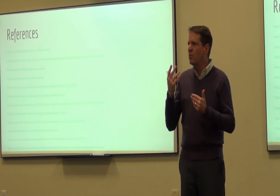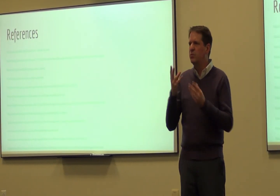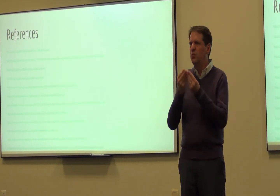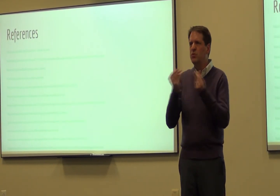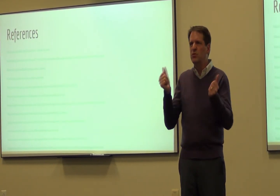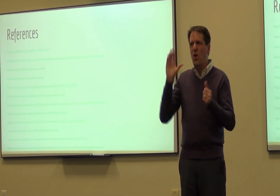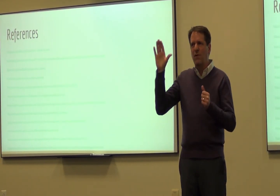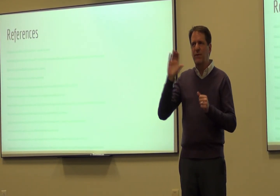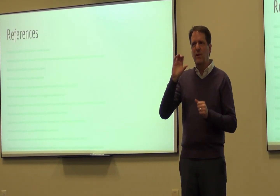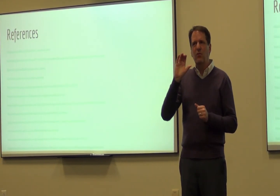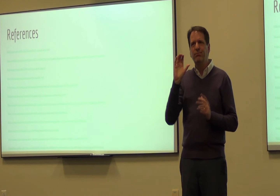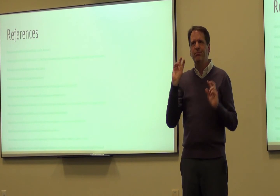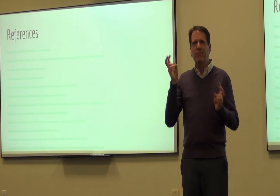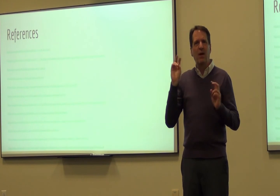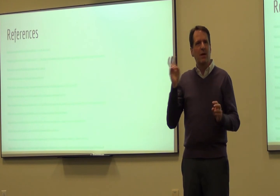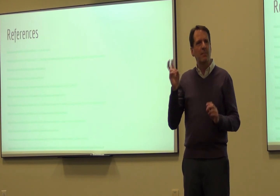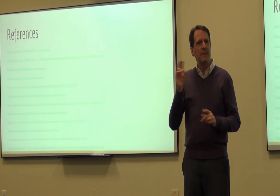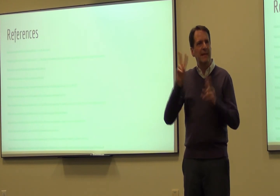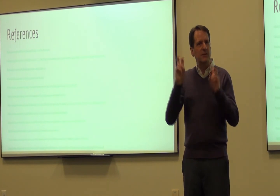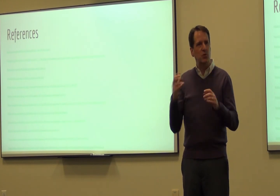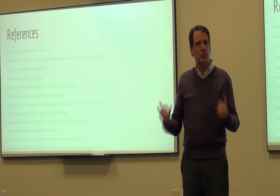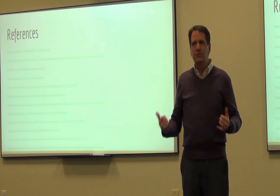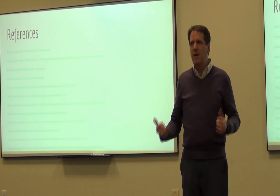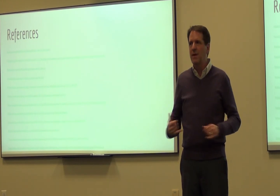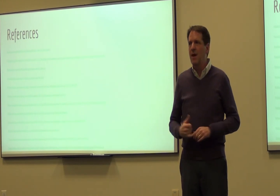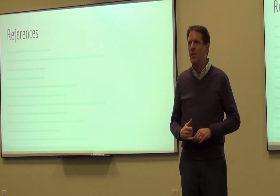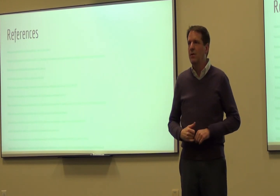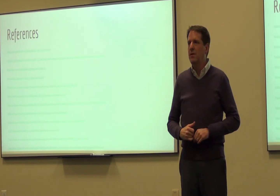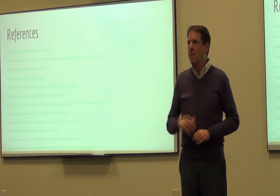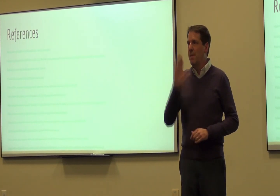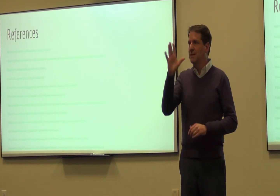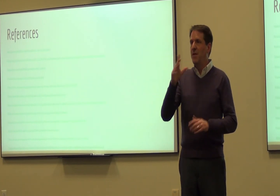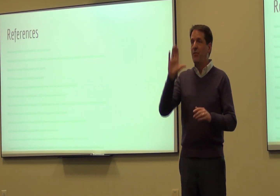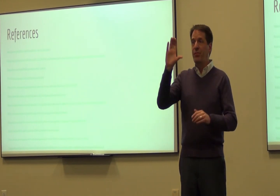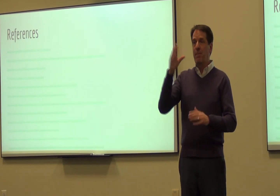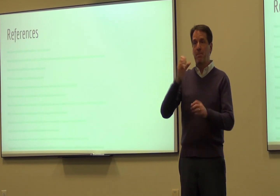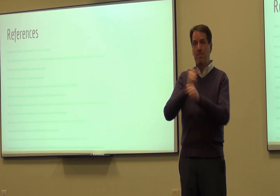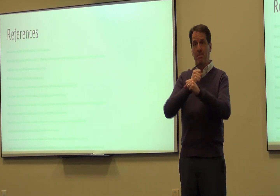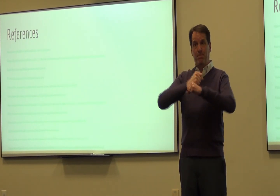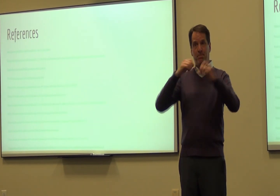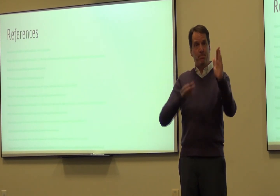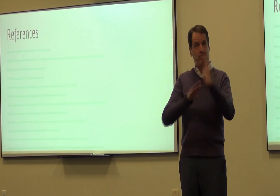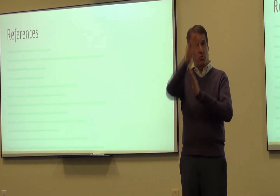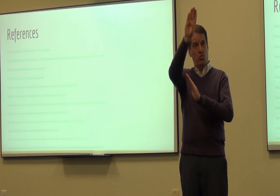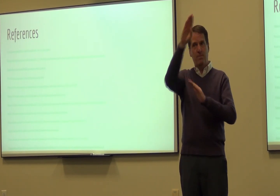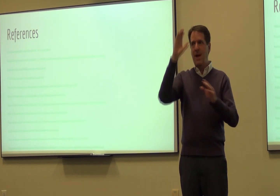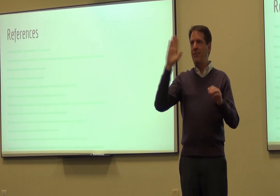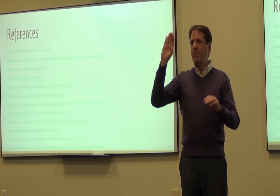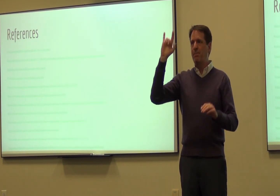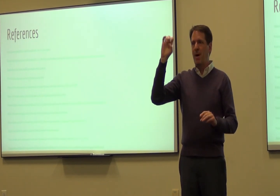But figuring out how to solve some of the issues that are there now, because if you think about it, the